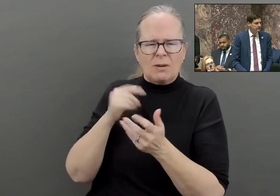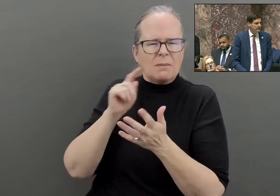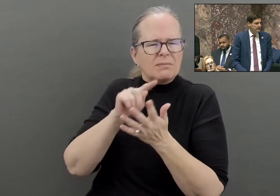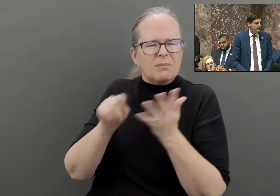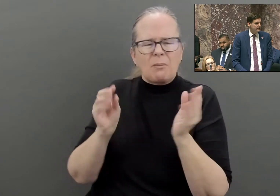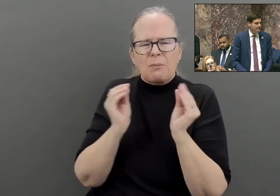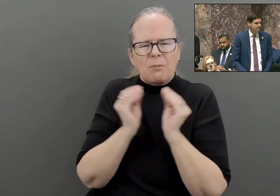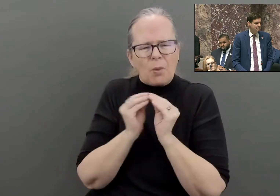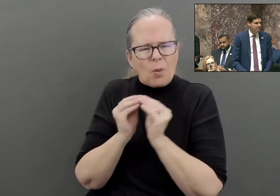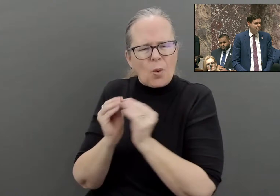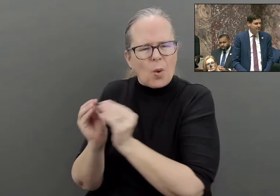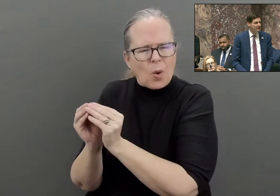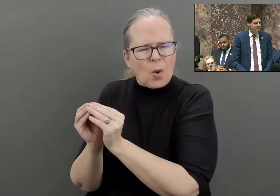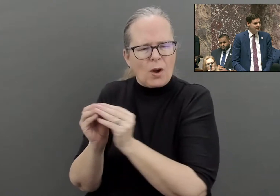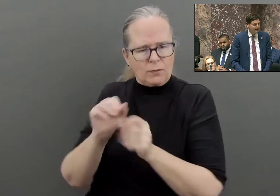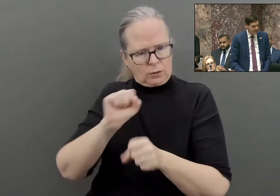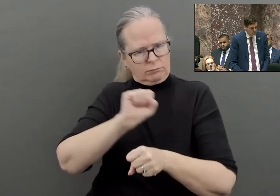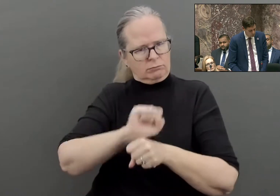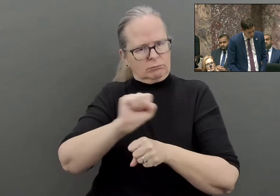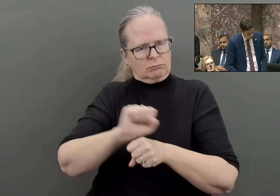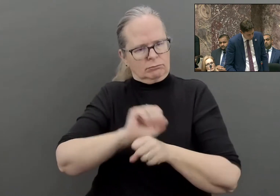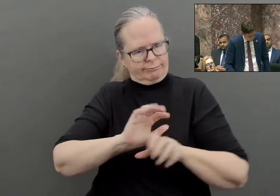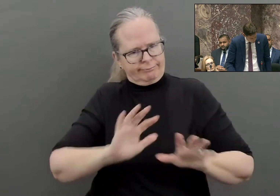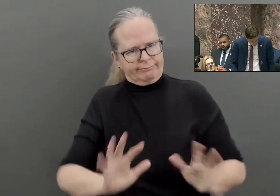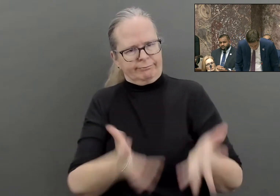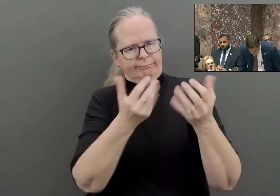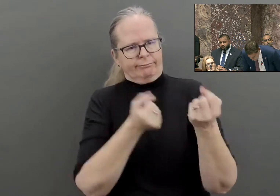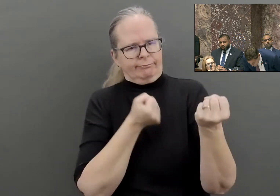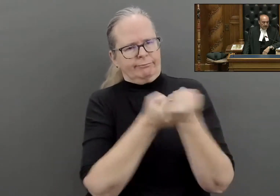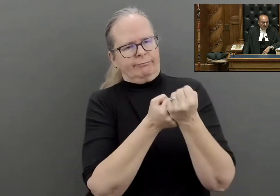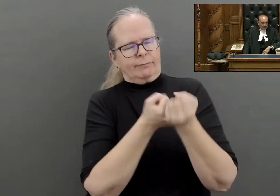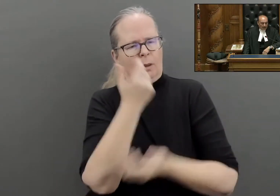I'll leave it at that. Thank you, Honourable Chair.